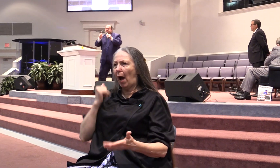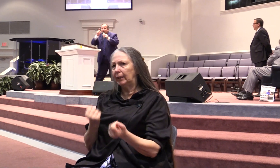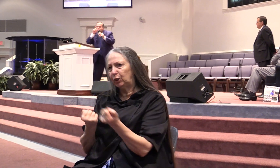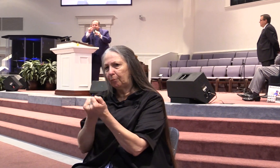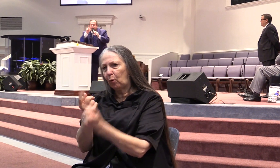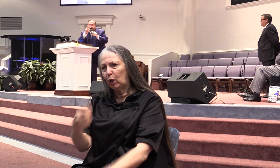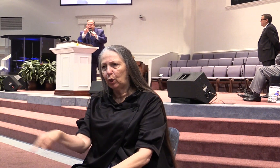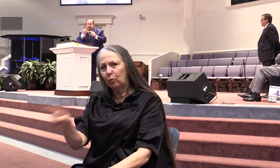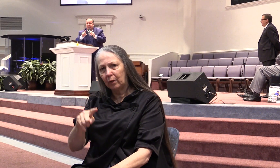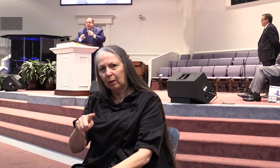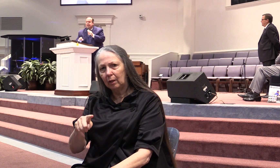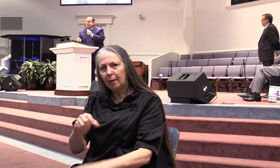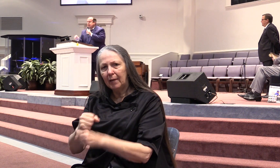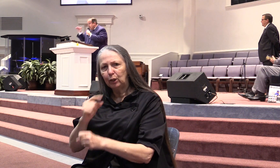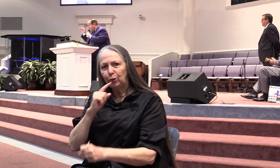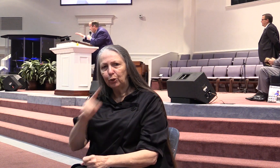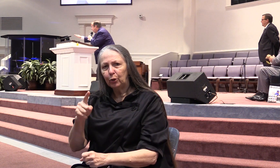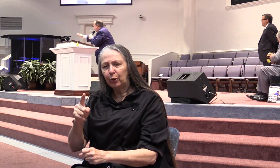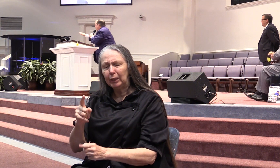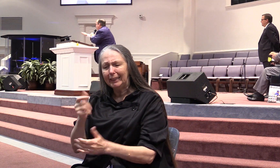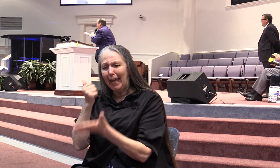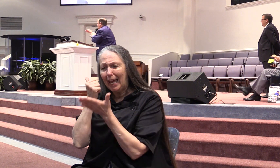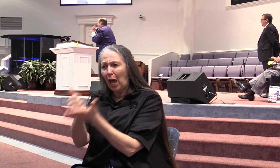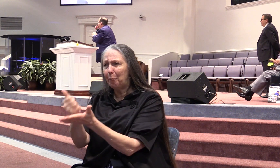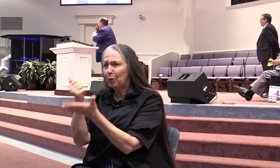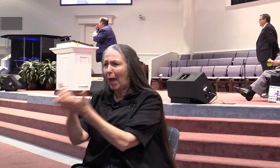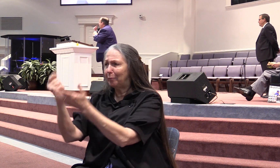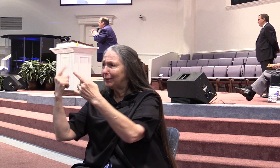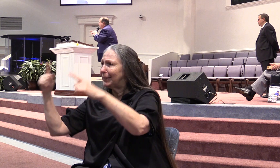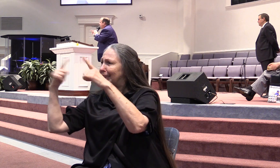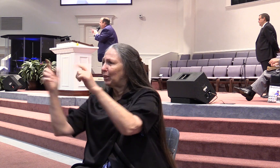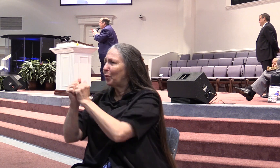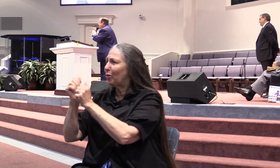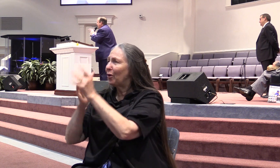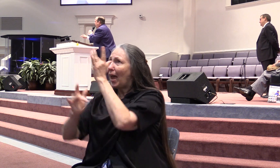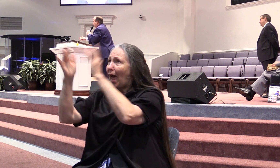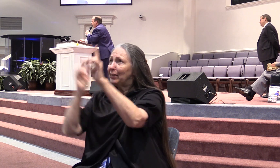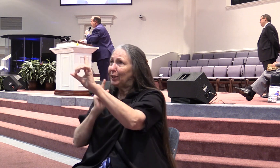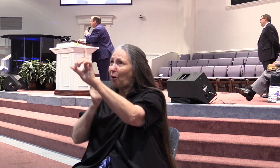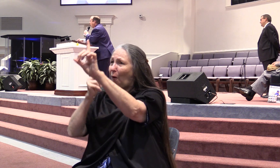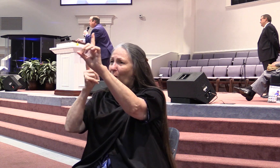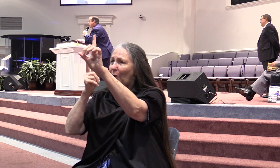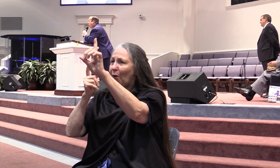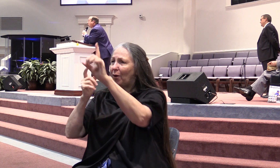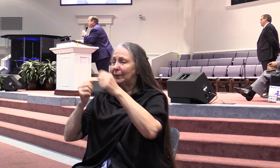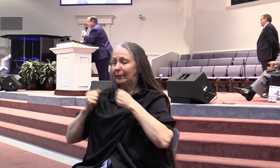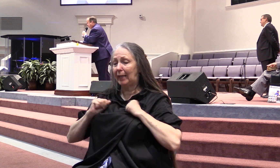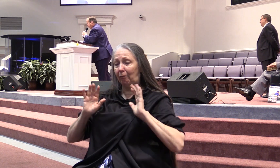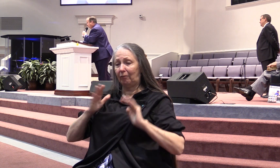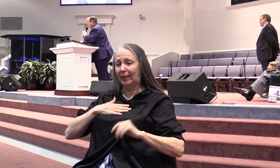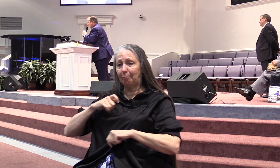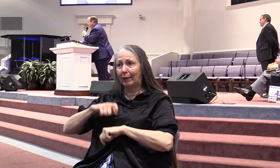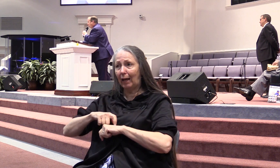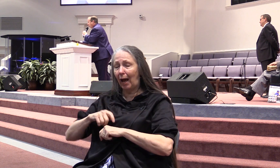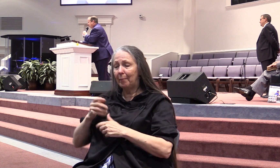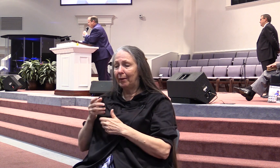And I've got to do everything I can to help you on your journey, even if that means sacrificing beyond what some